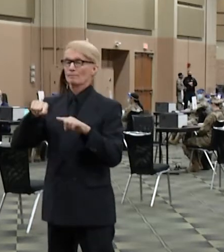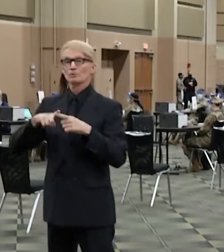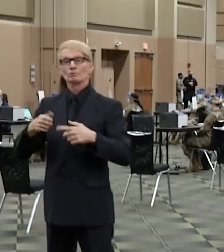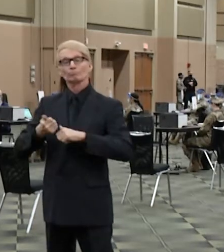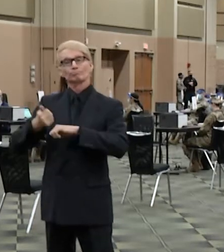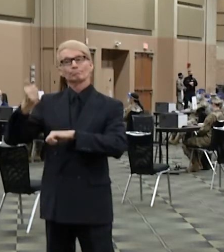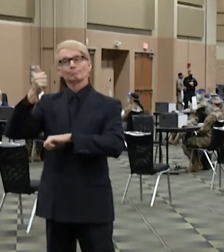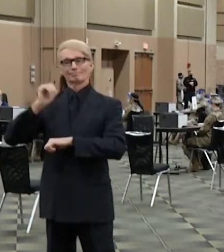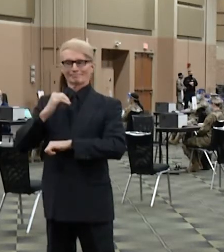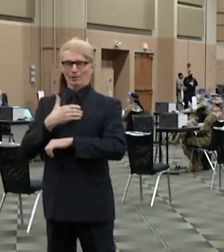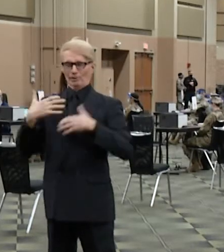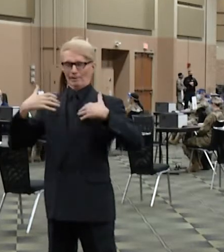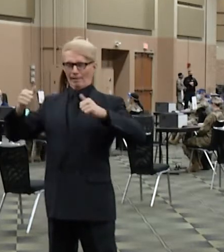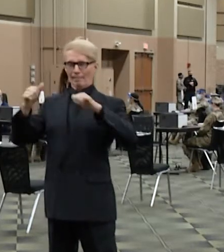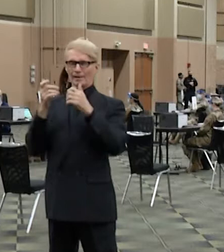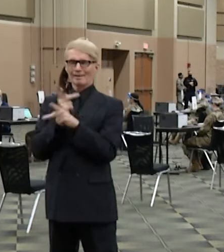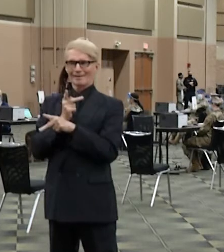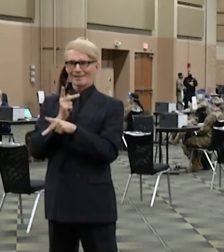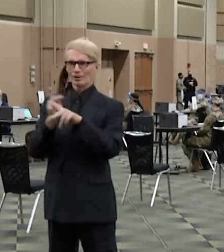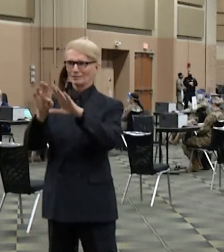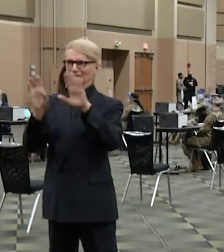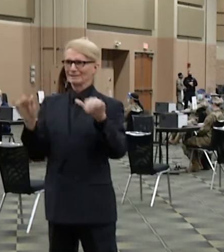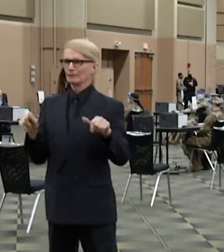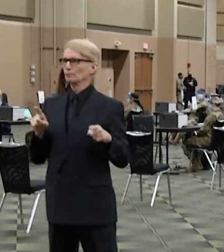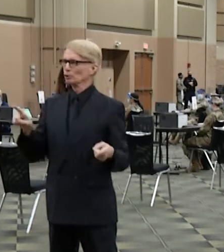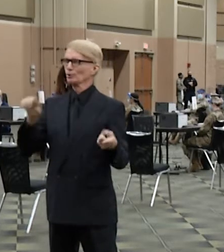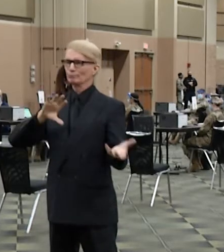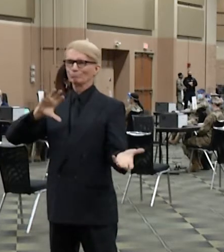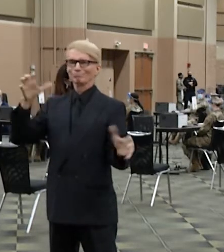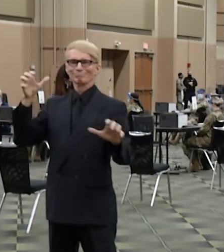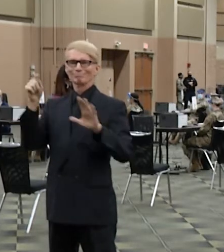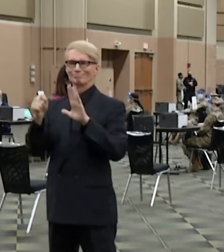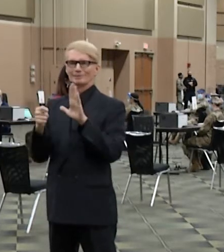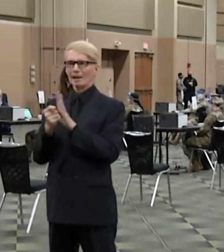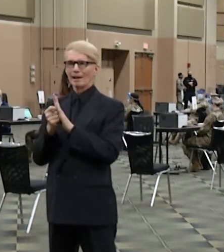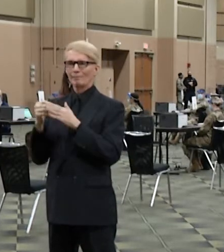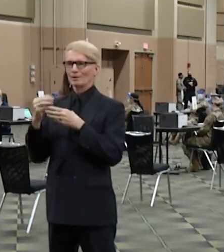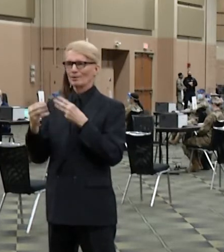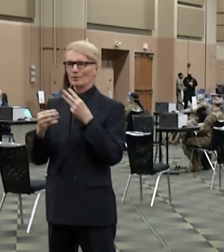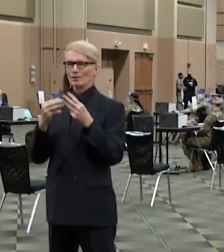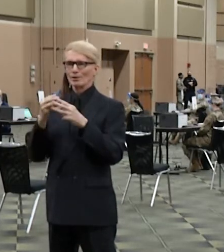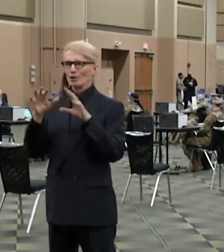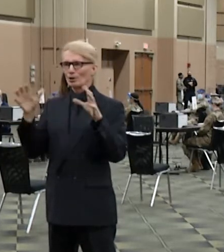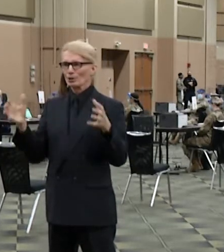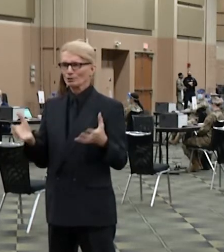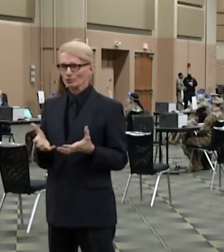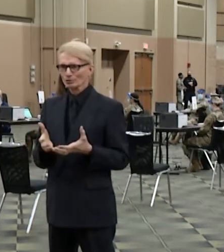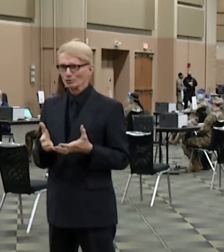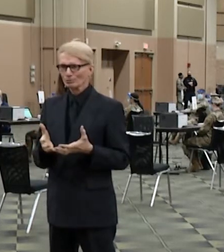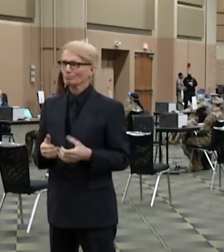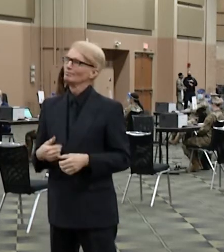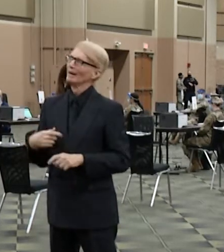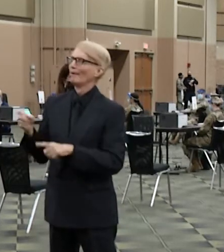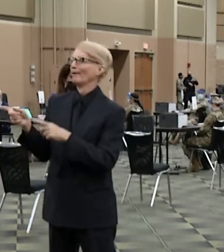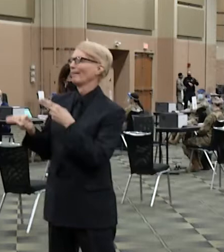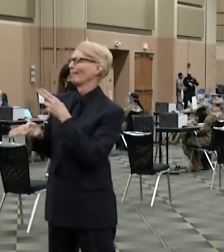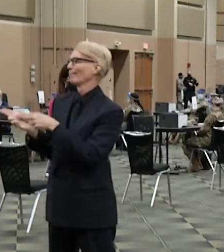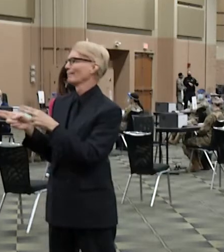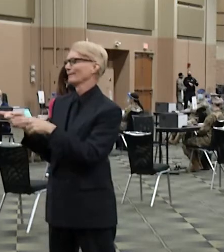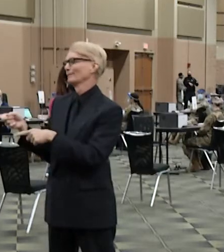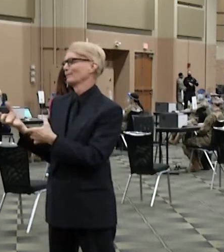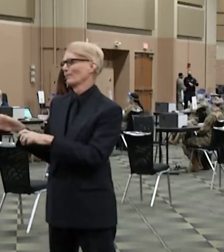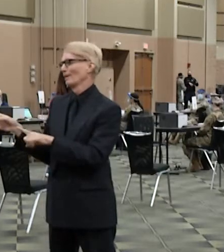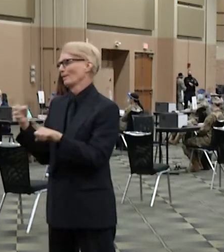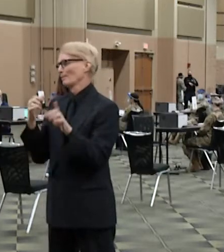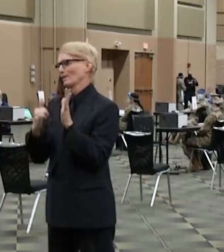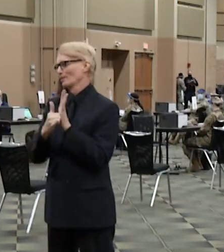system in this tumultuous time. I tease him all the time about not wanting to go back to New York.